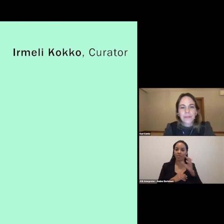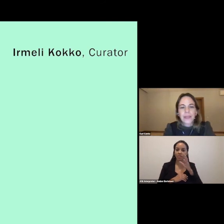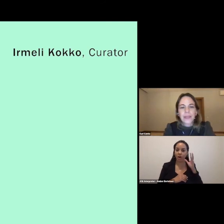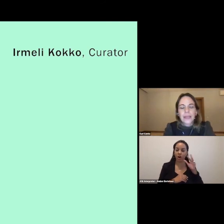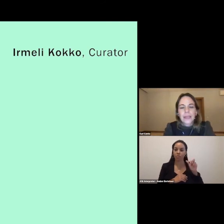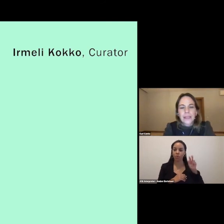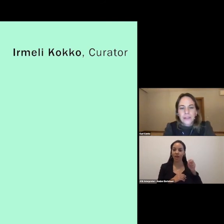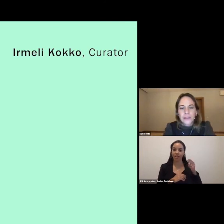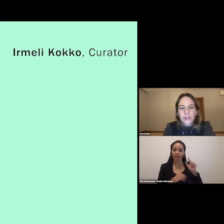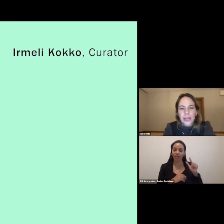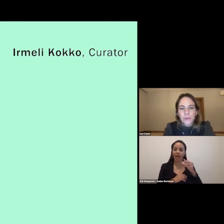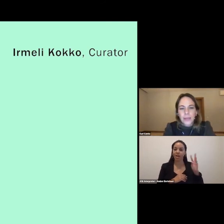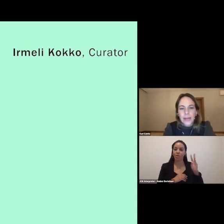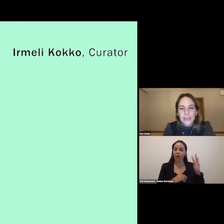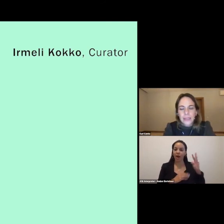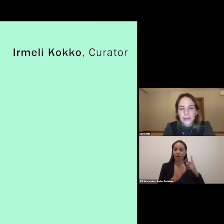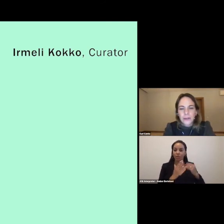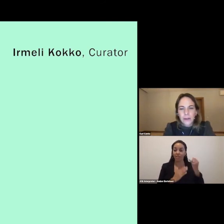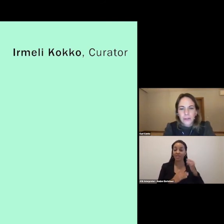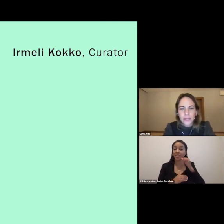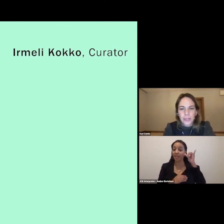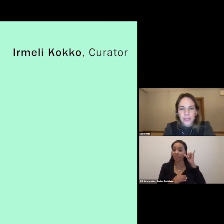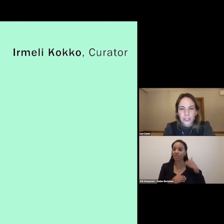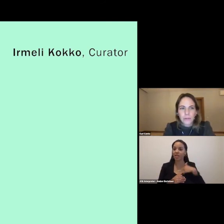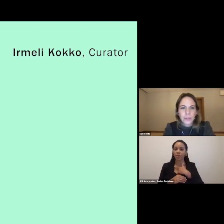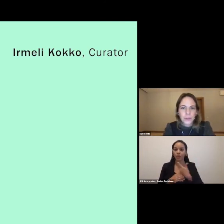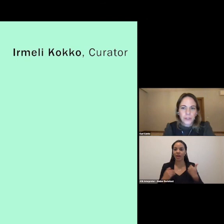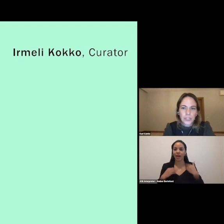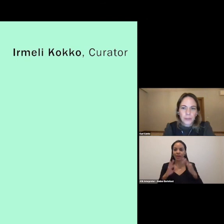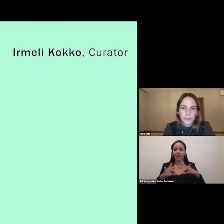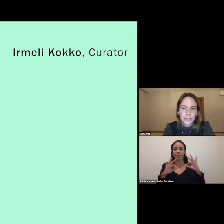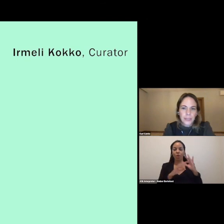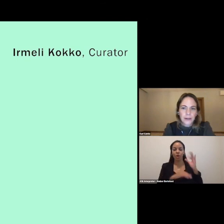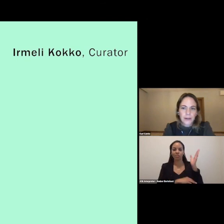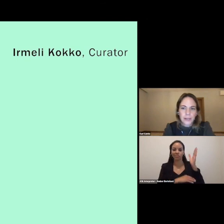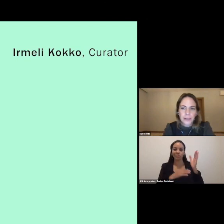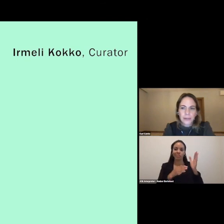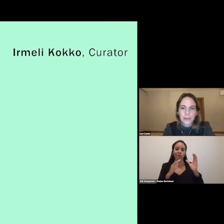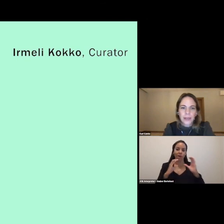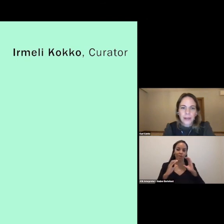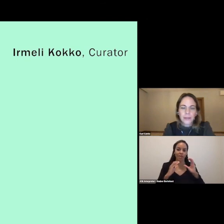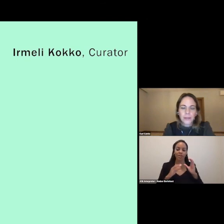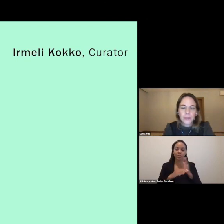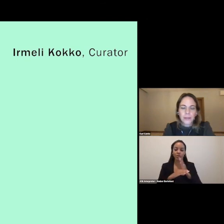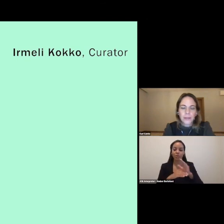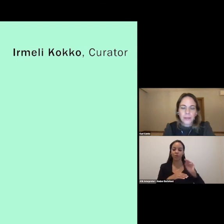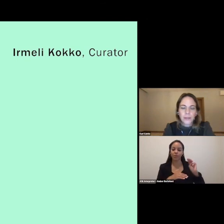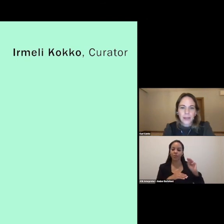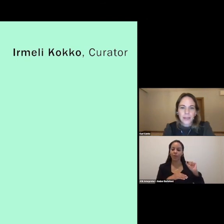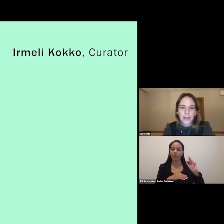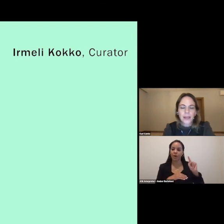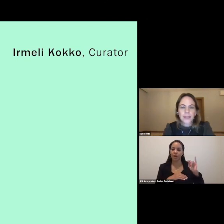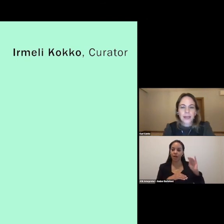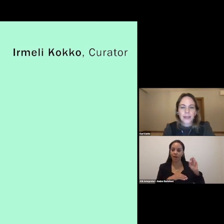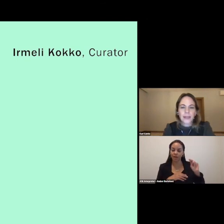Project. Yesterday, we held a keynote conversation between trailblazing artists Marilada Ranucales and